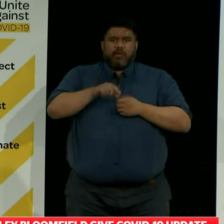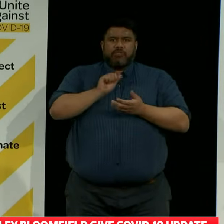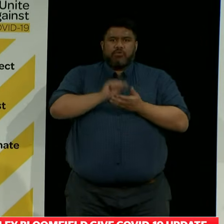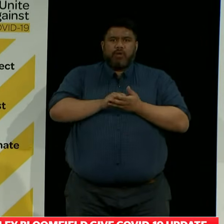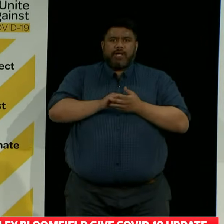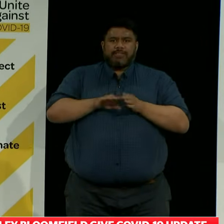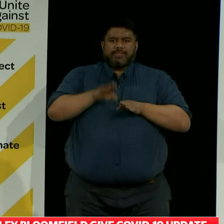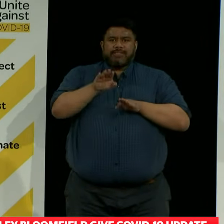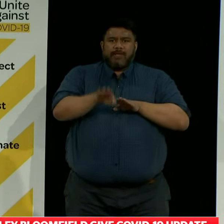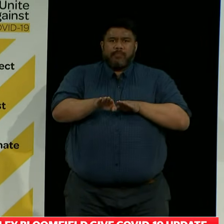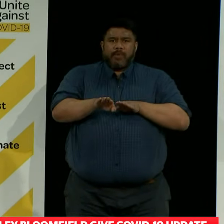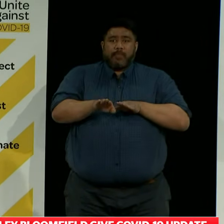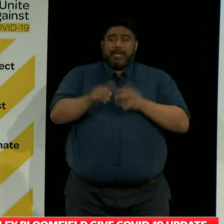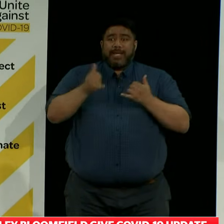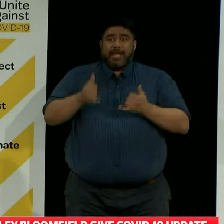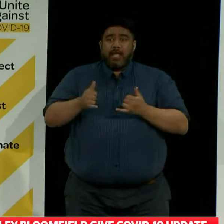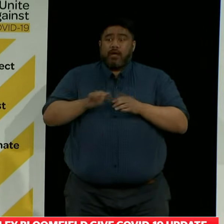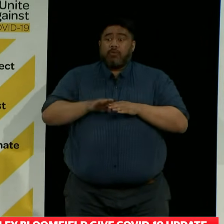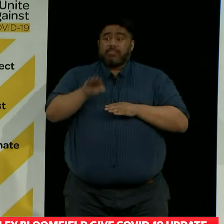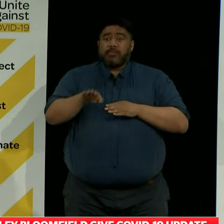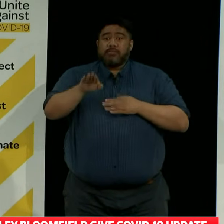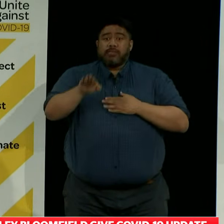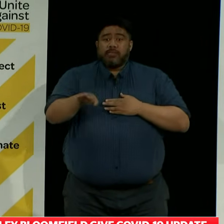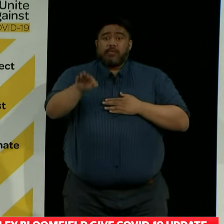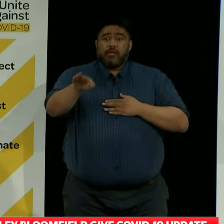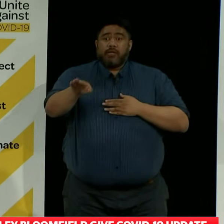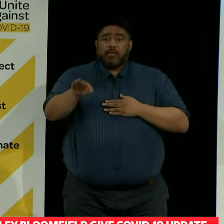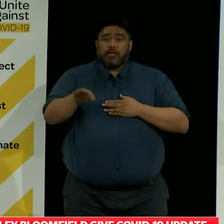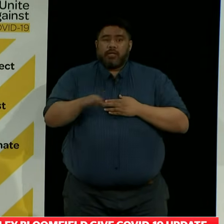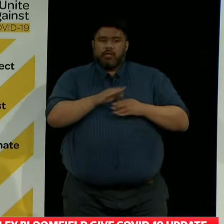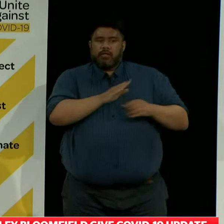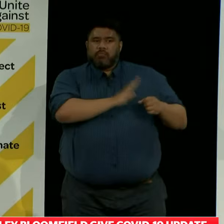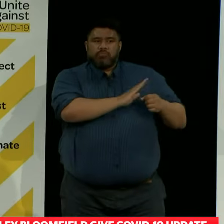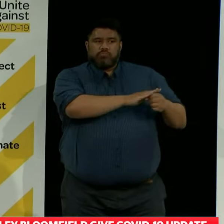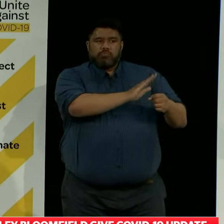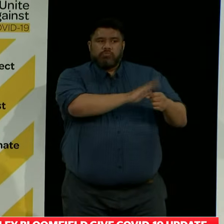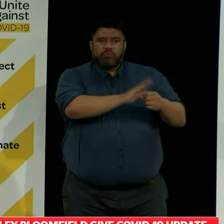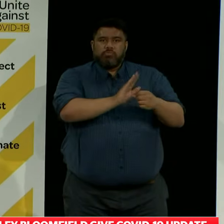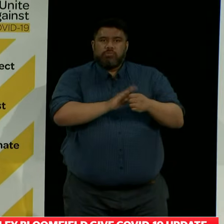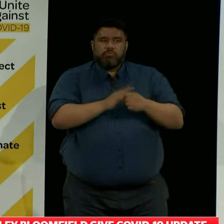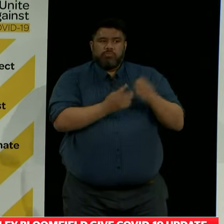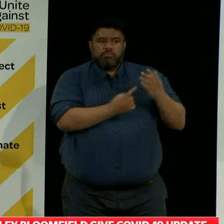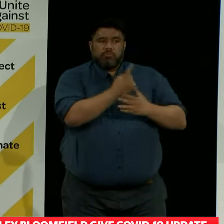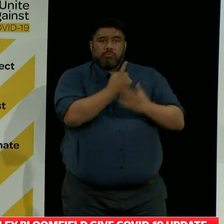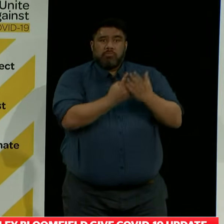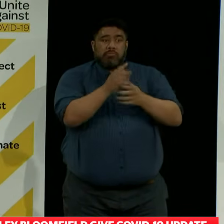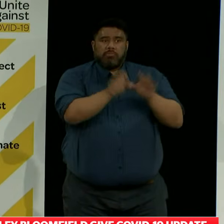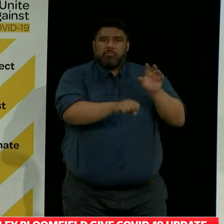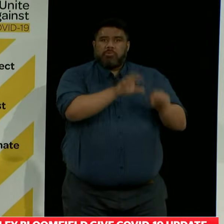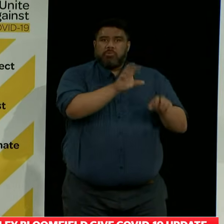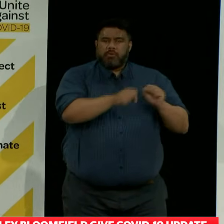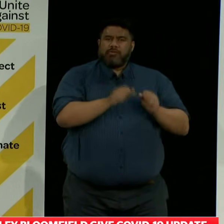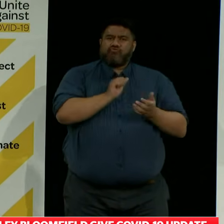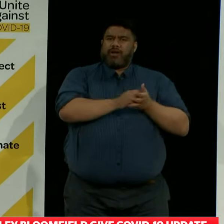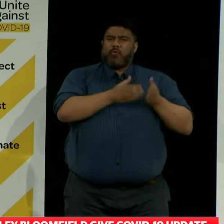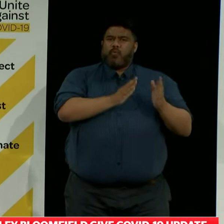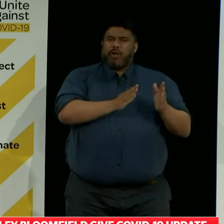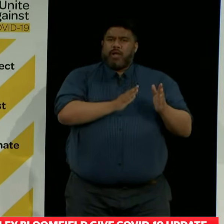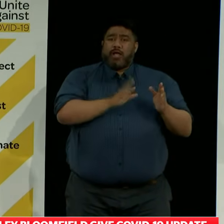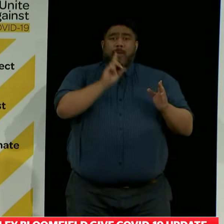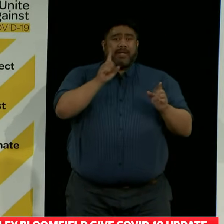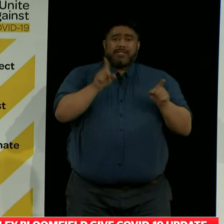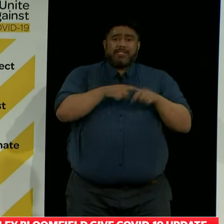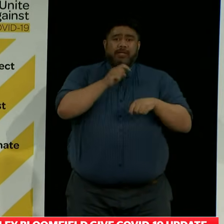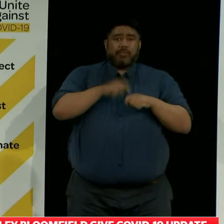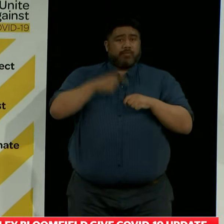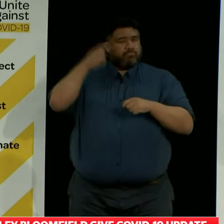now, as we transition, continuing to stamp out cases is the right thing to do. But over time, we were always going to